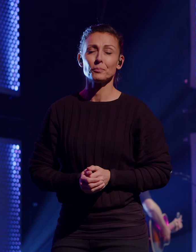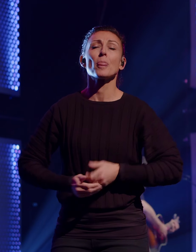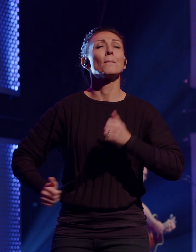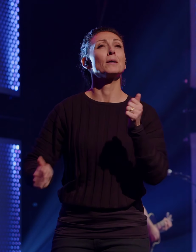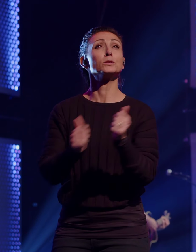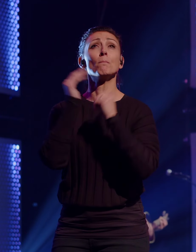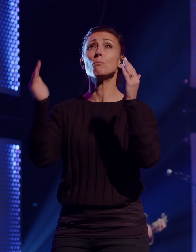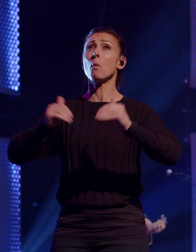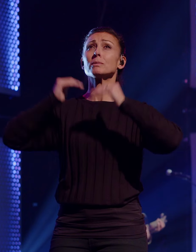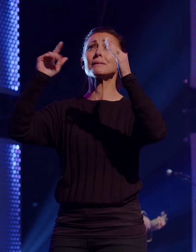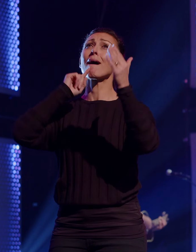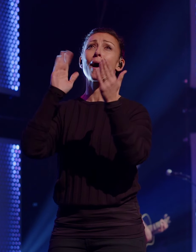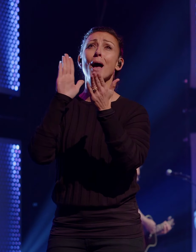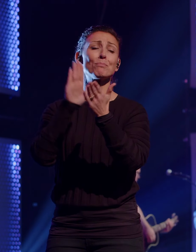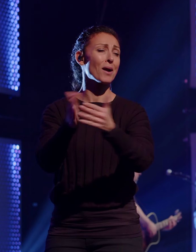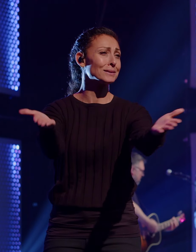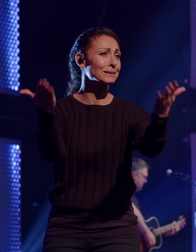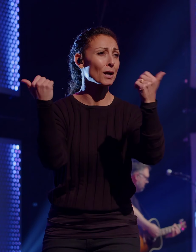Church, sing